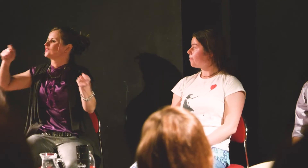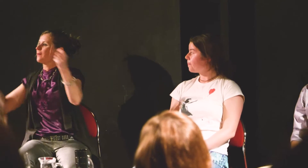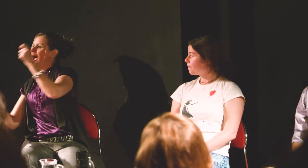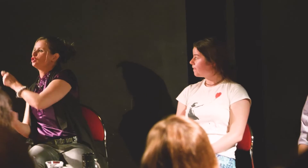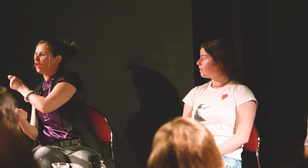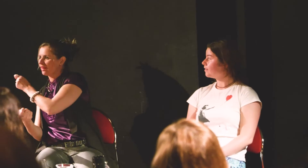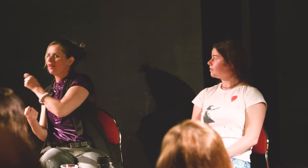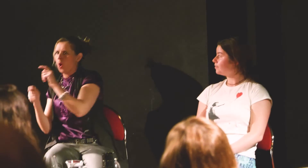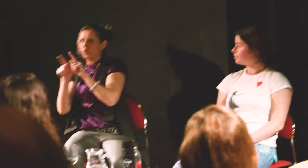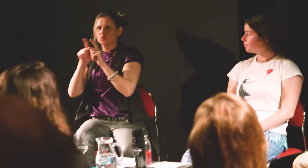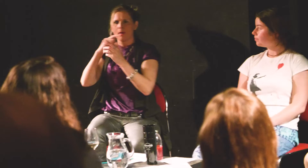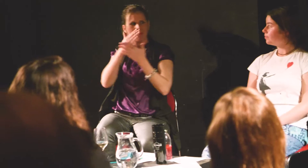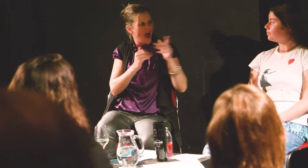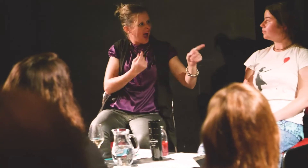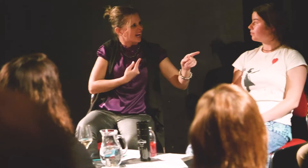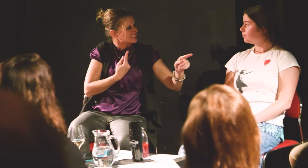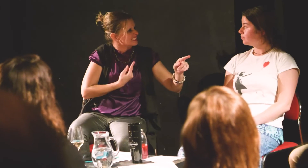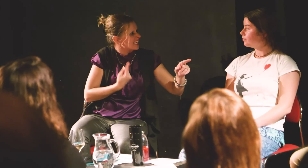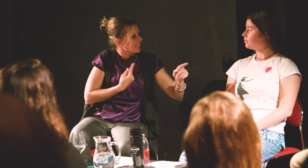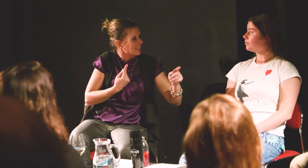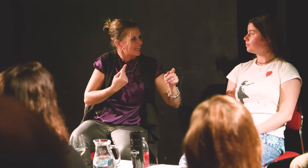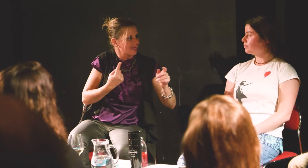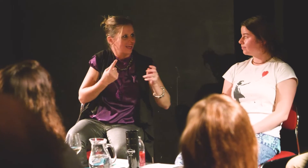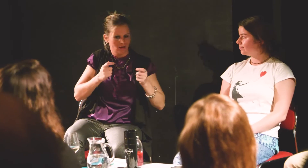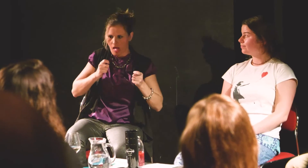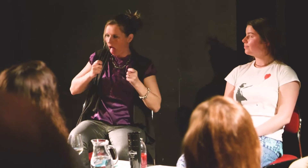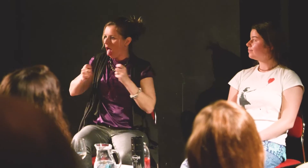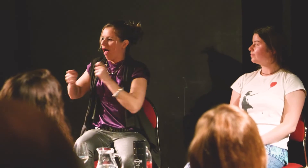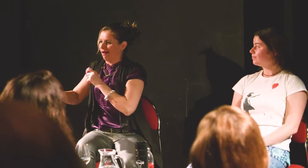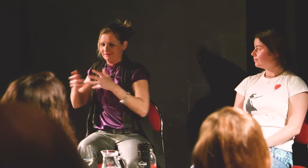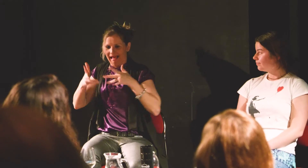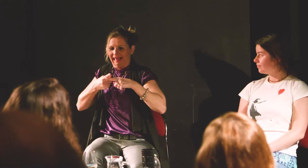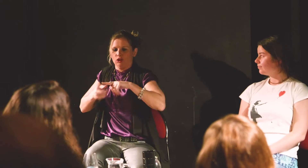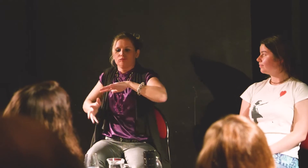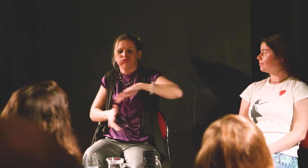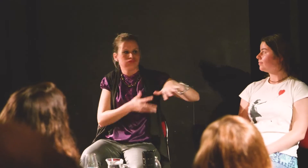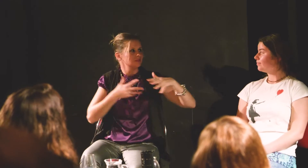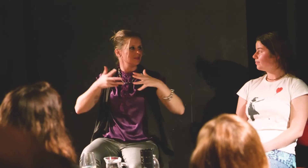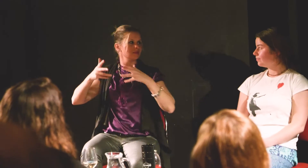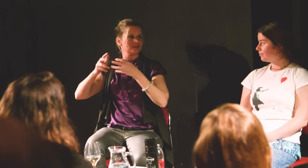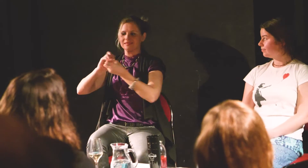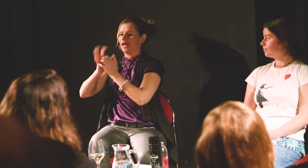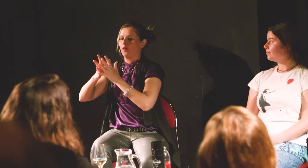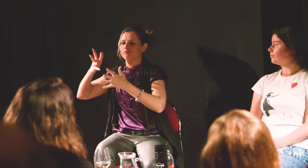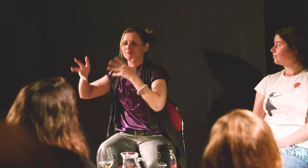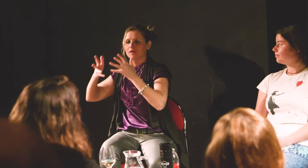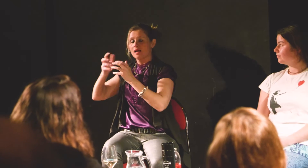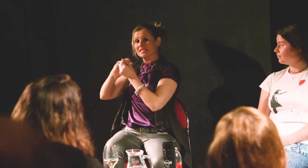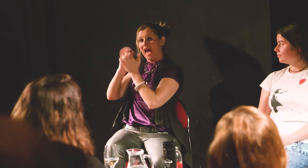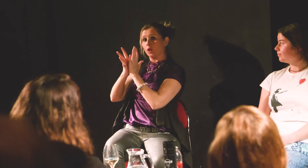language. So it's a huge transformation, isn't it? It's part of your identity. You've had to adapt and do away with that English, and here